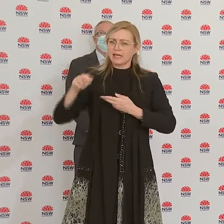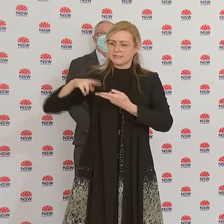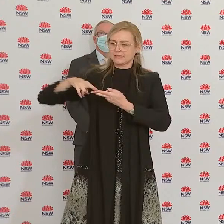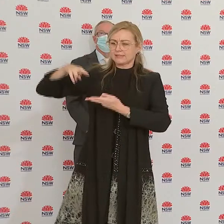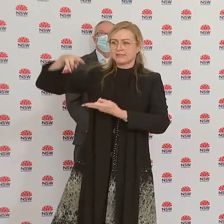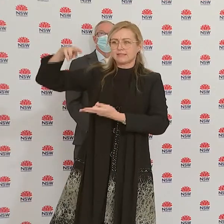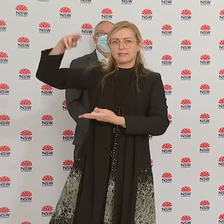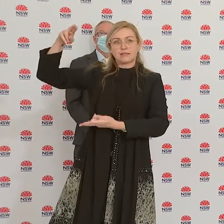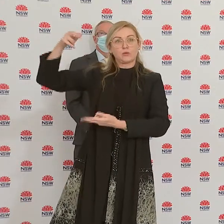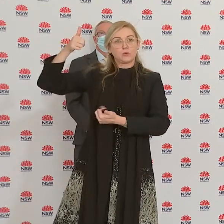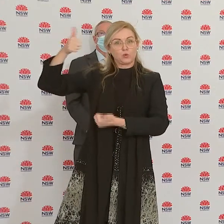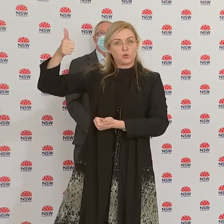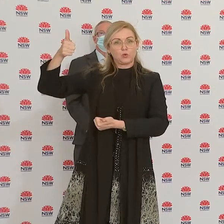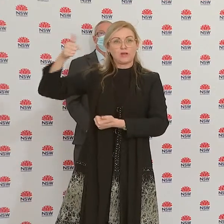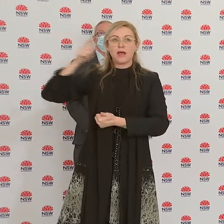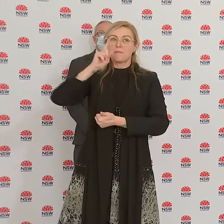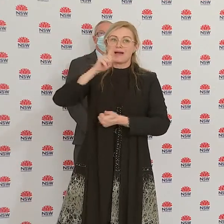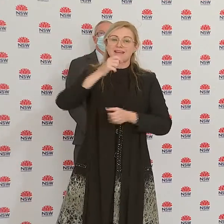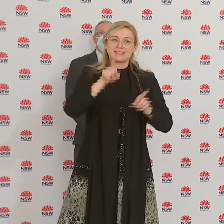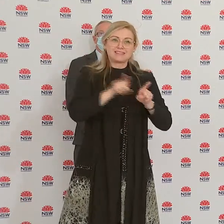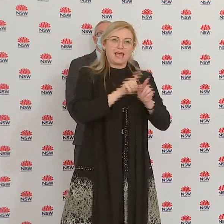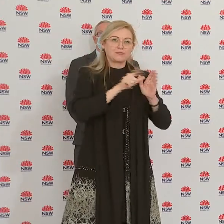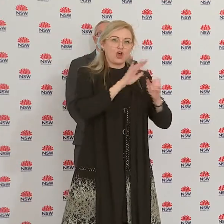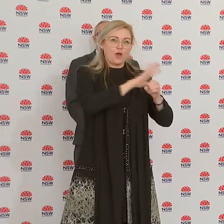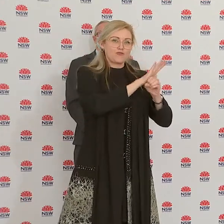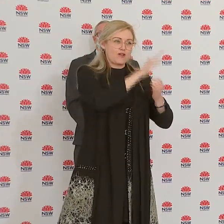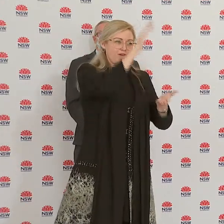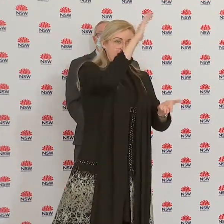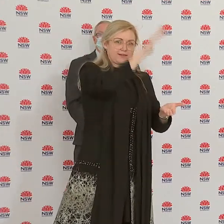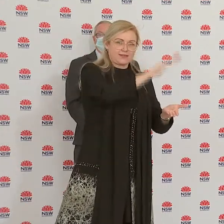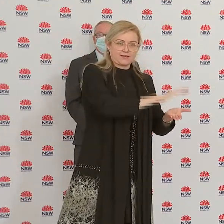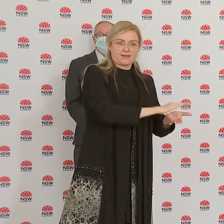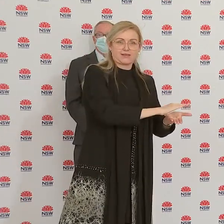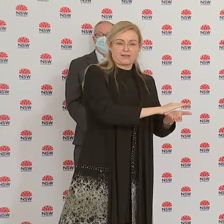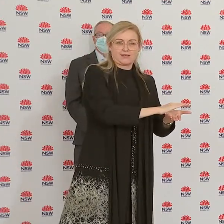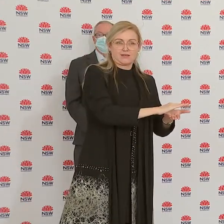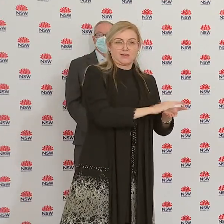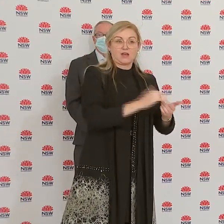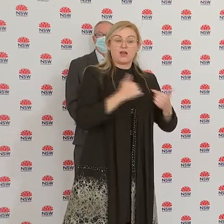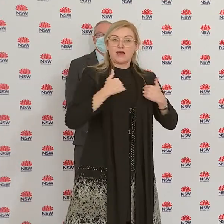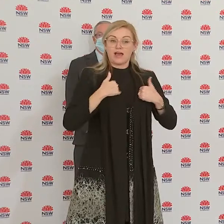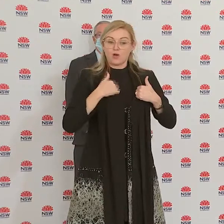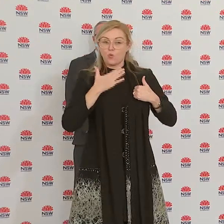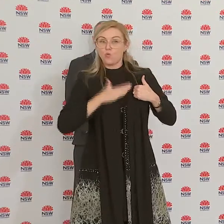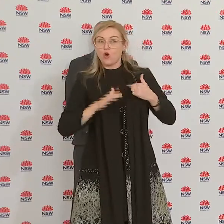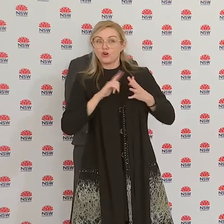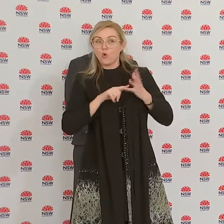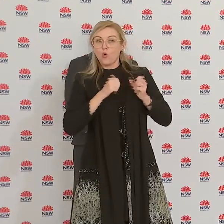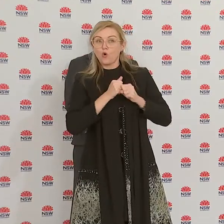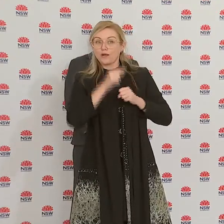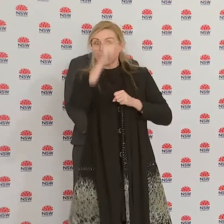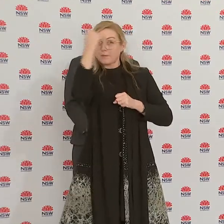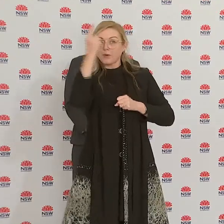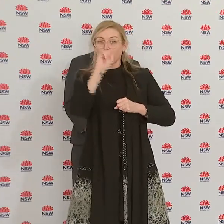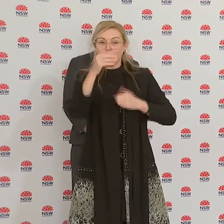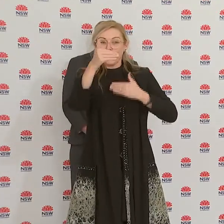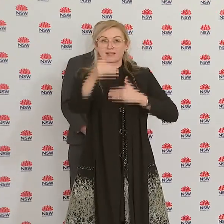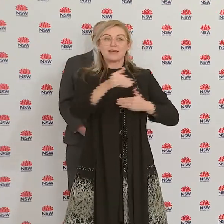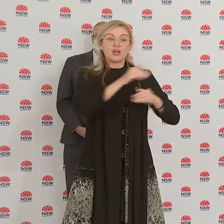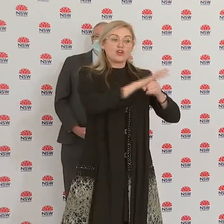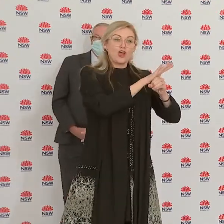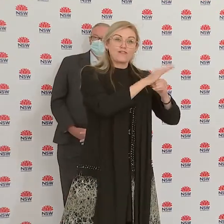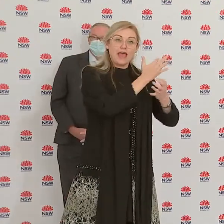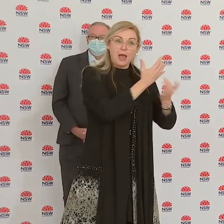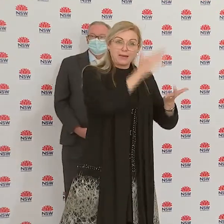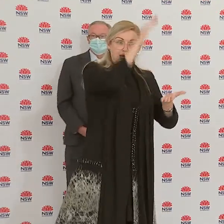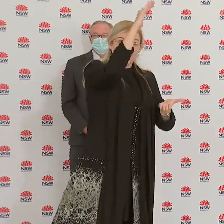into context with what the case numbers are doing at the time. So the best outcome for us by the end of August would see a reduction in case numbers